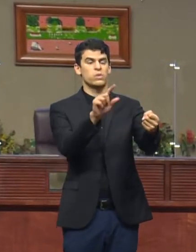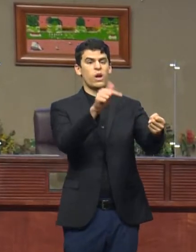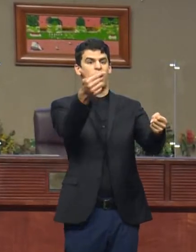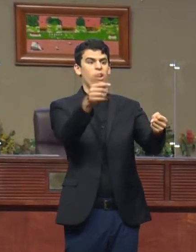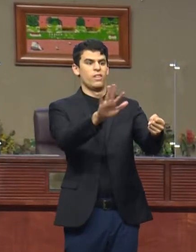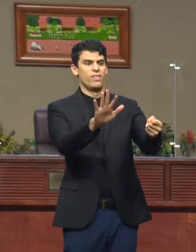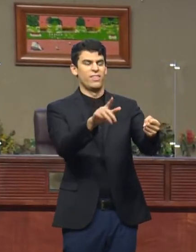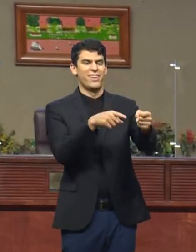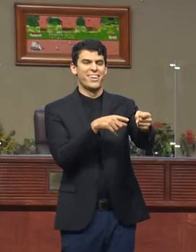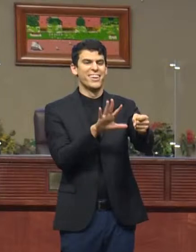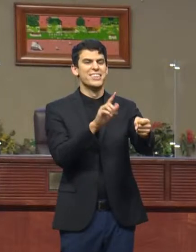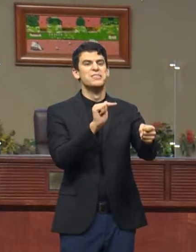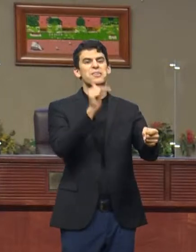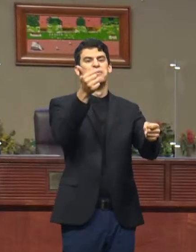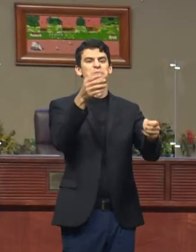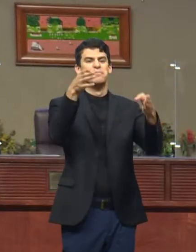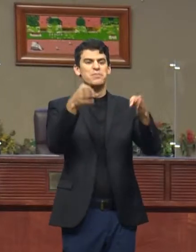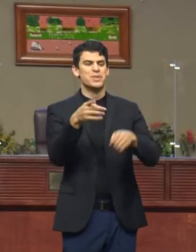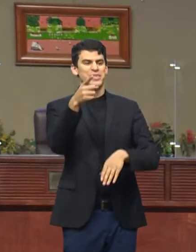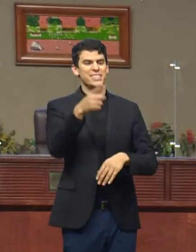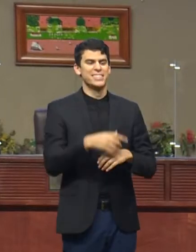She's coming to you. We're still back here, Steve.